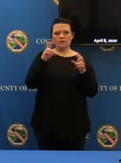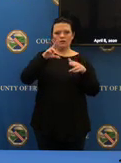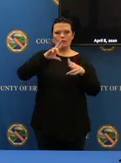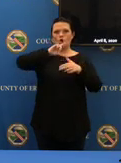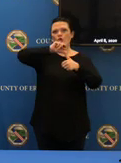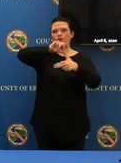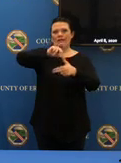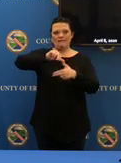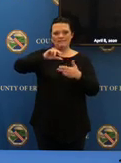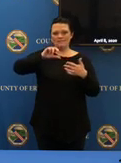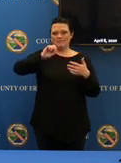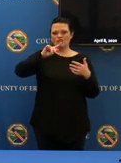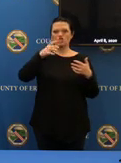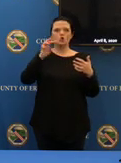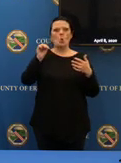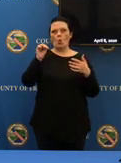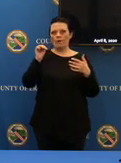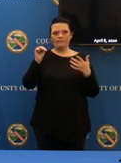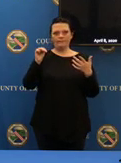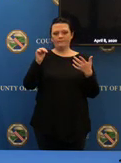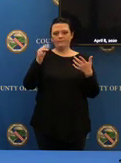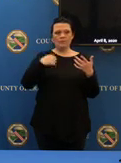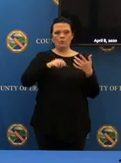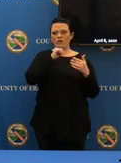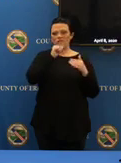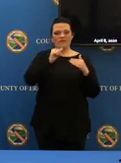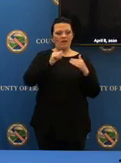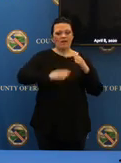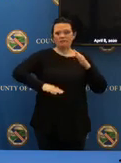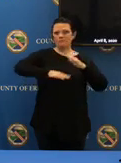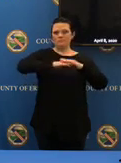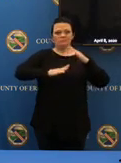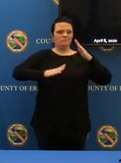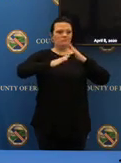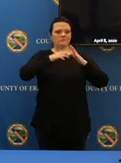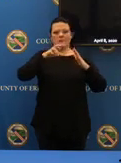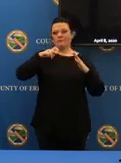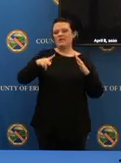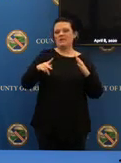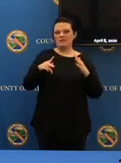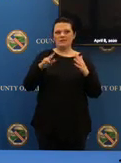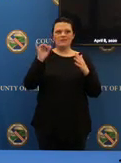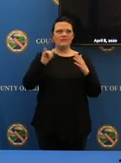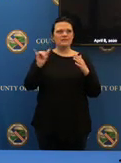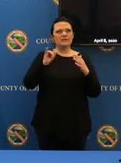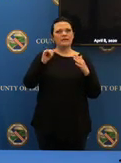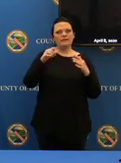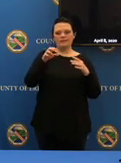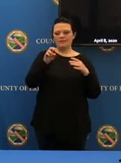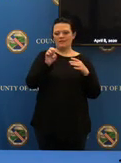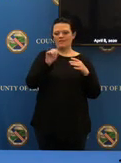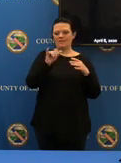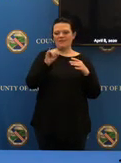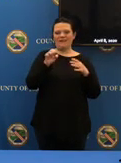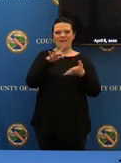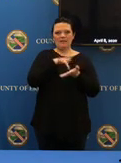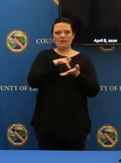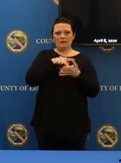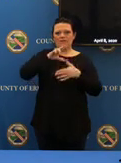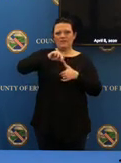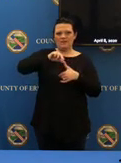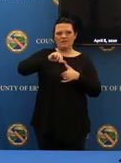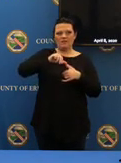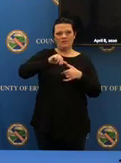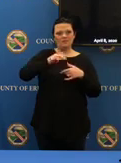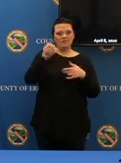hurricane. We haven't reached our peak yet, and the peak would some ways be the eye of the hurricane. We're going to be some weeks